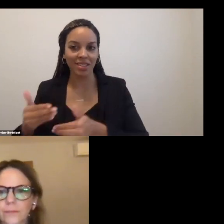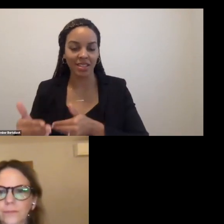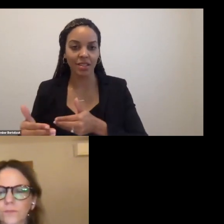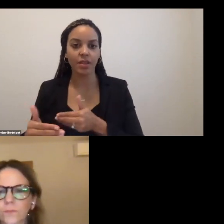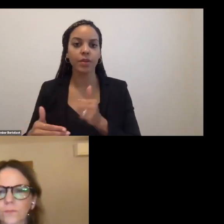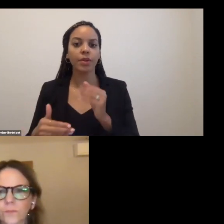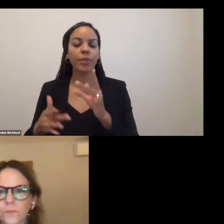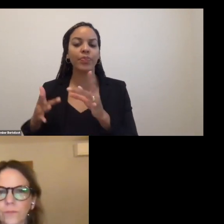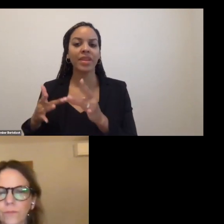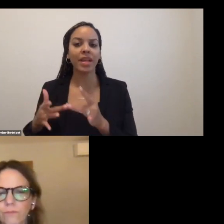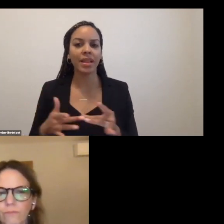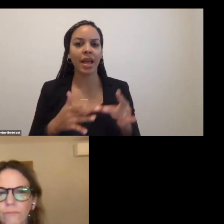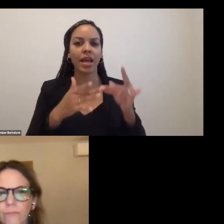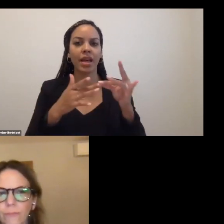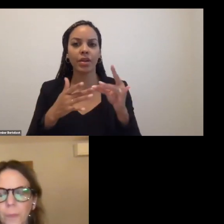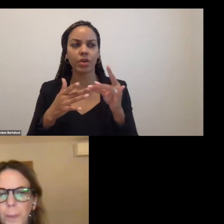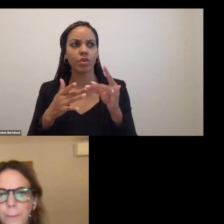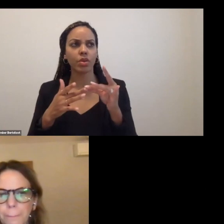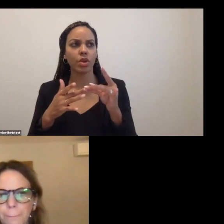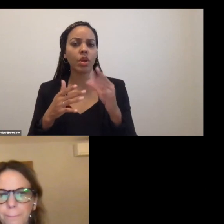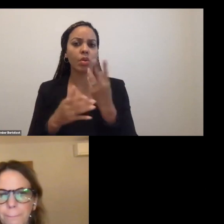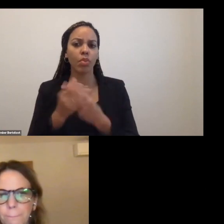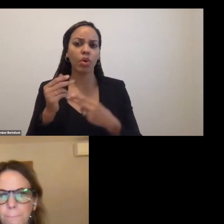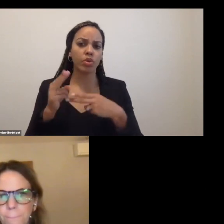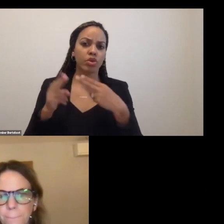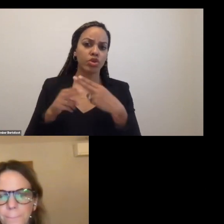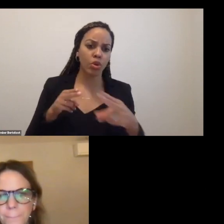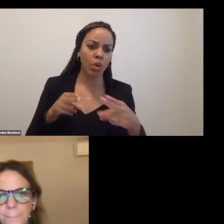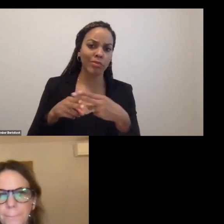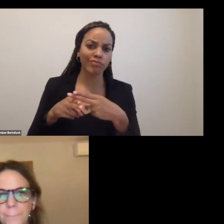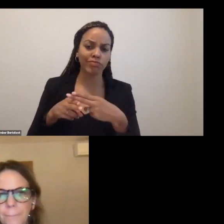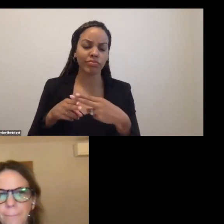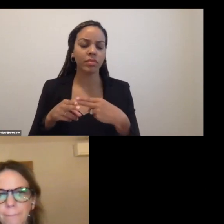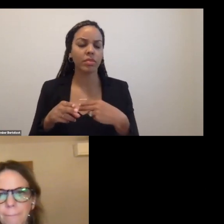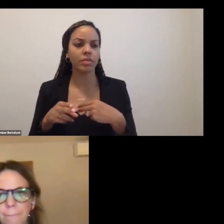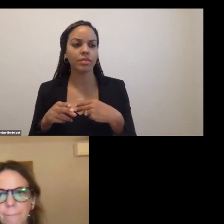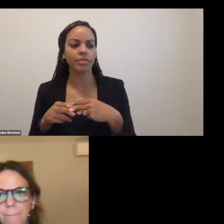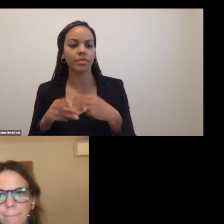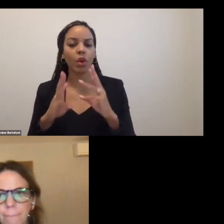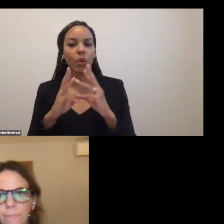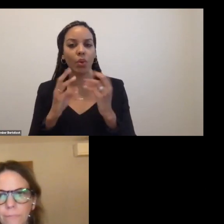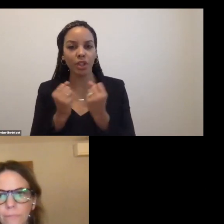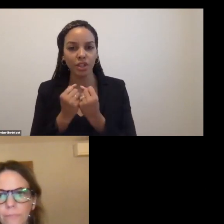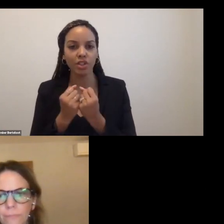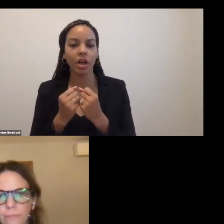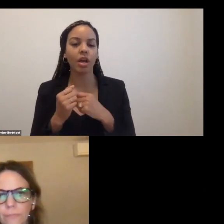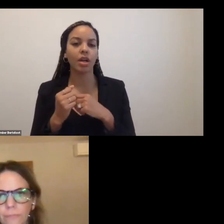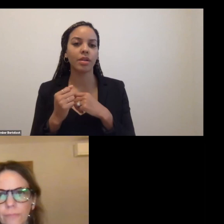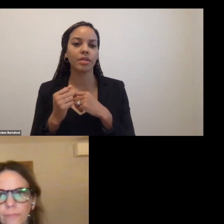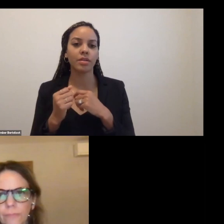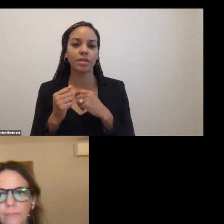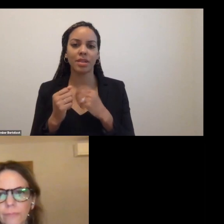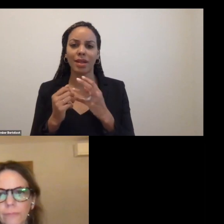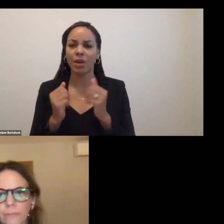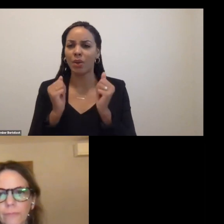to kind of both to shorter periods of time, which were like workshops, short workshops together with